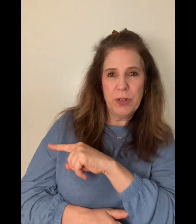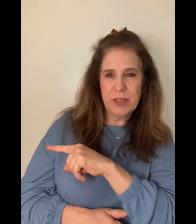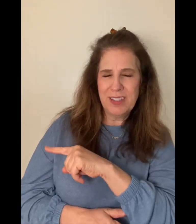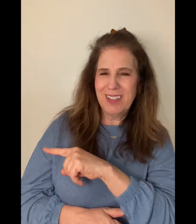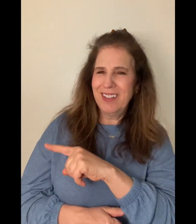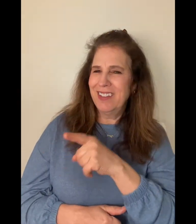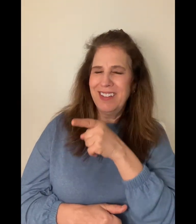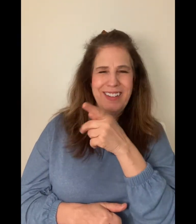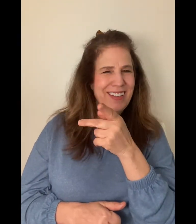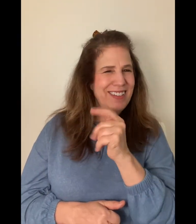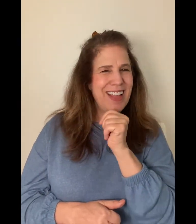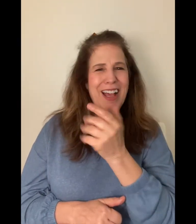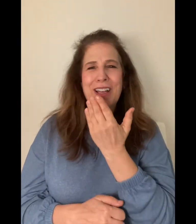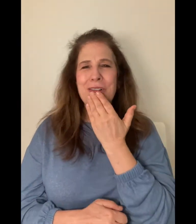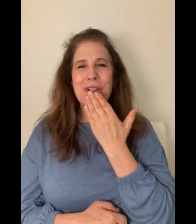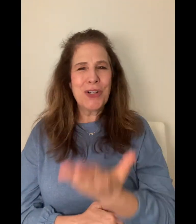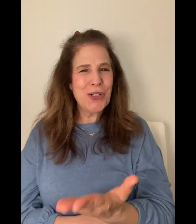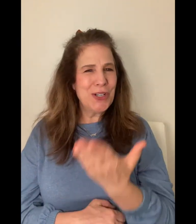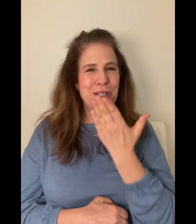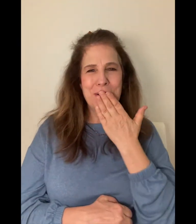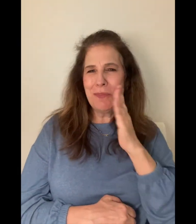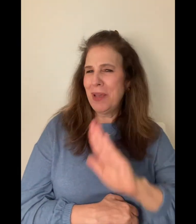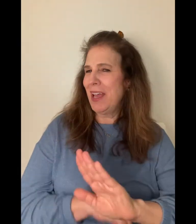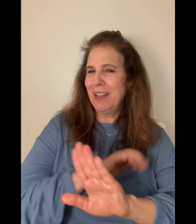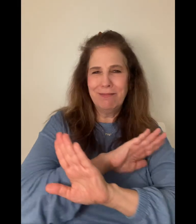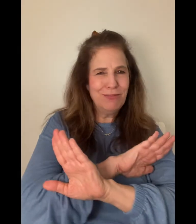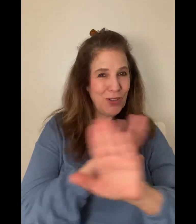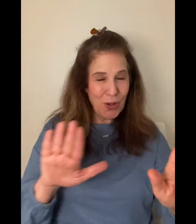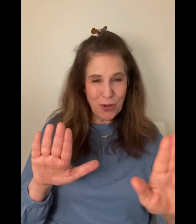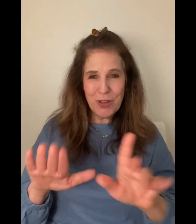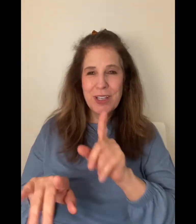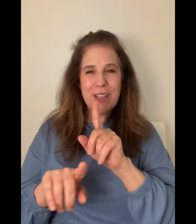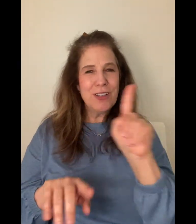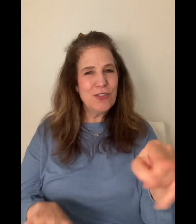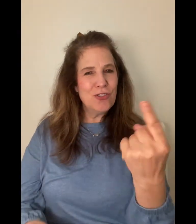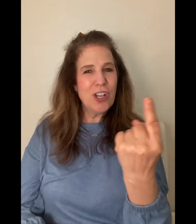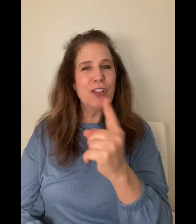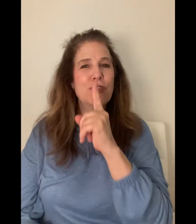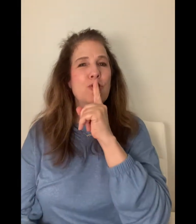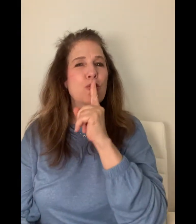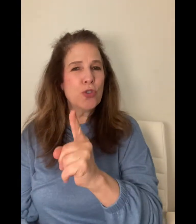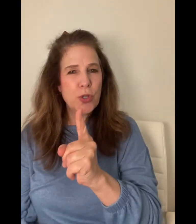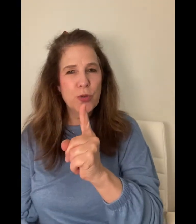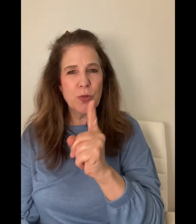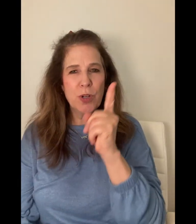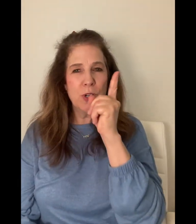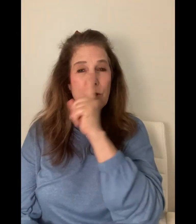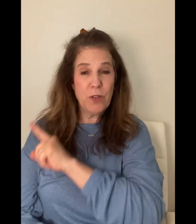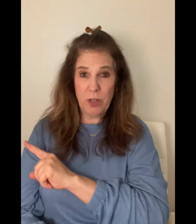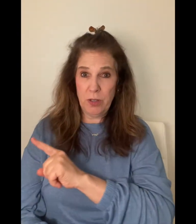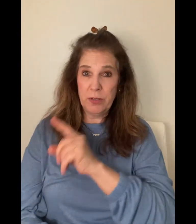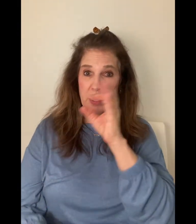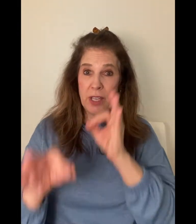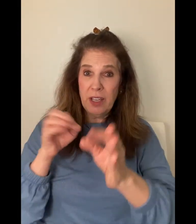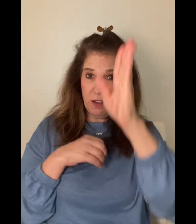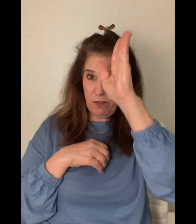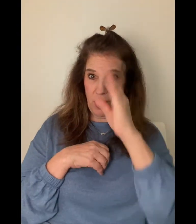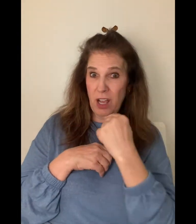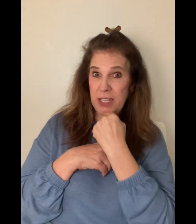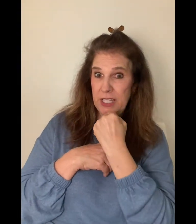and evil, that is something already subjective. What one culture can think that is good, another culture can think is bad. These things change